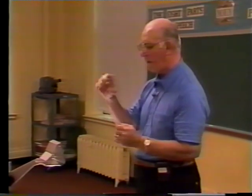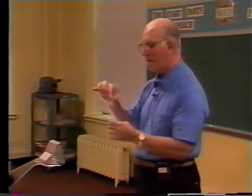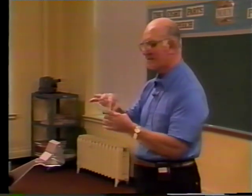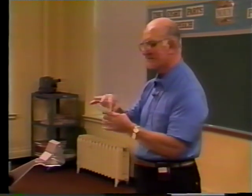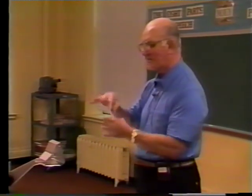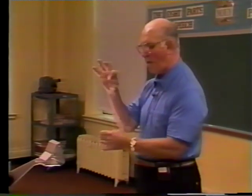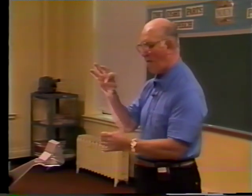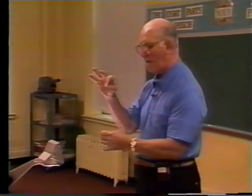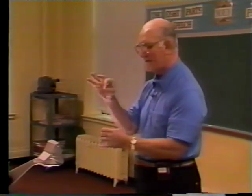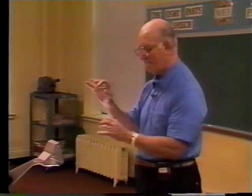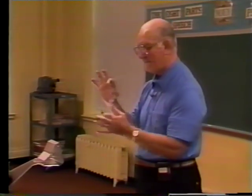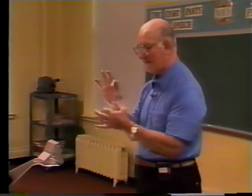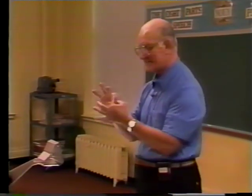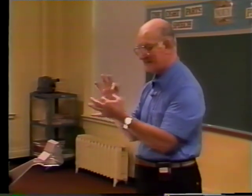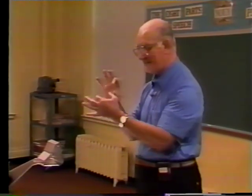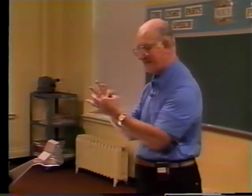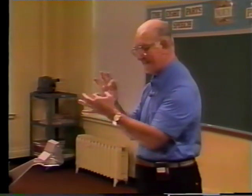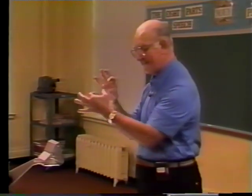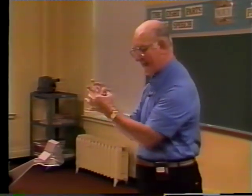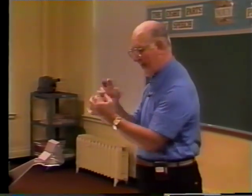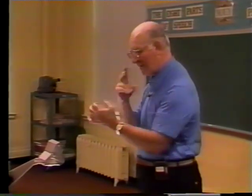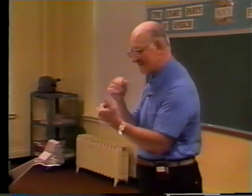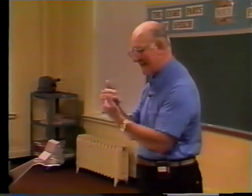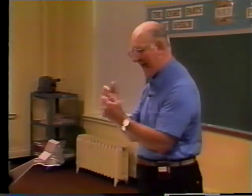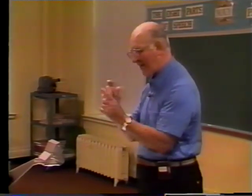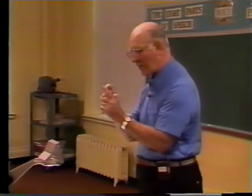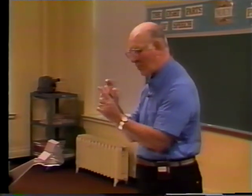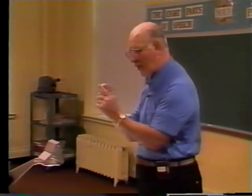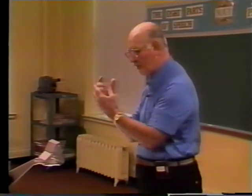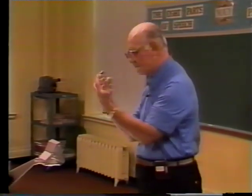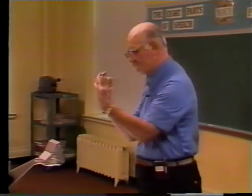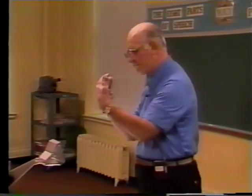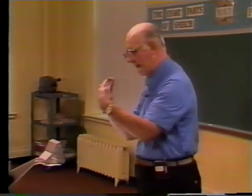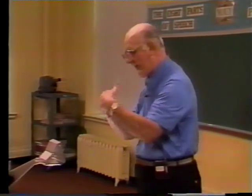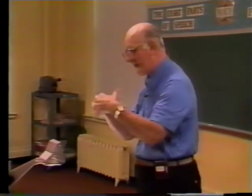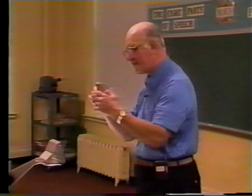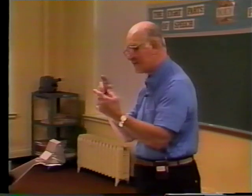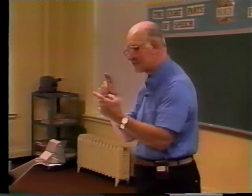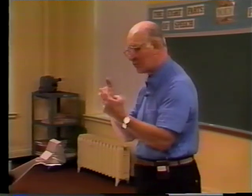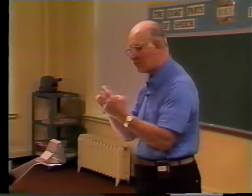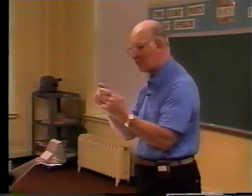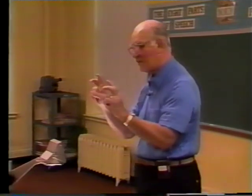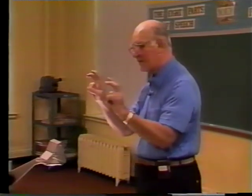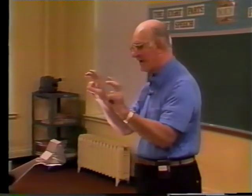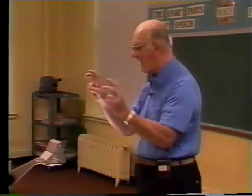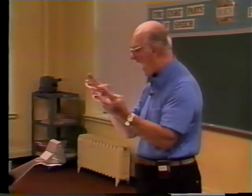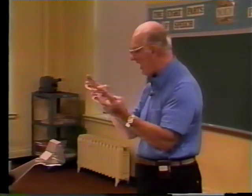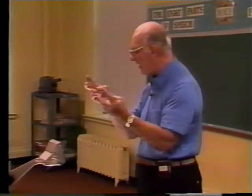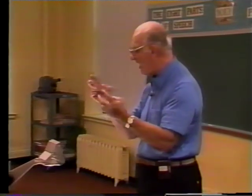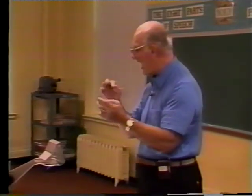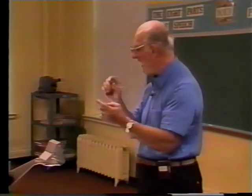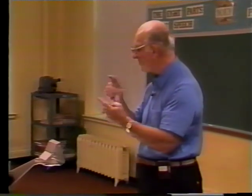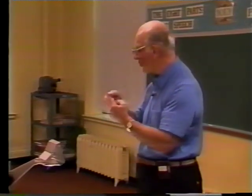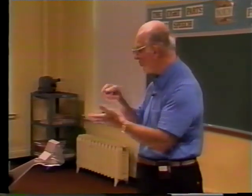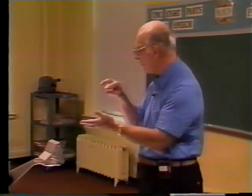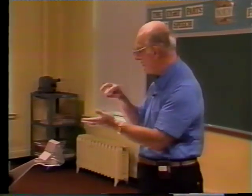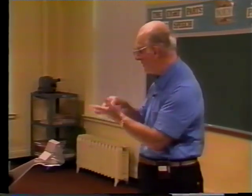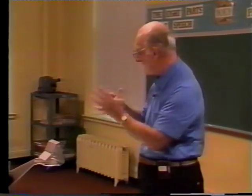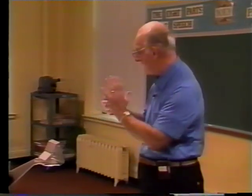unconquerable soul. Fits in. Now we see how the words relate to the title and to the meaning